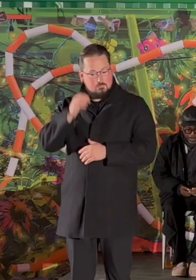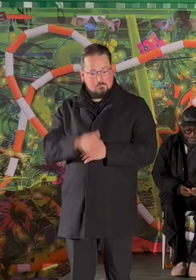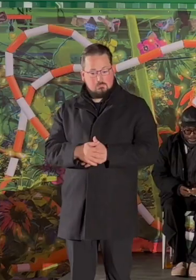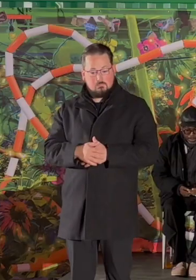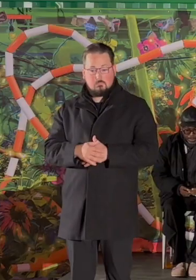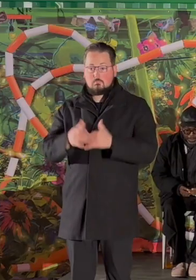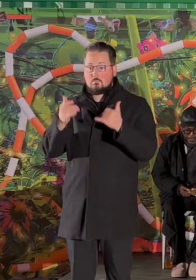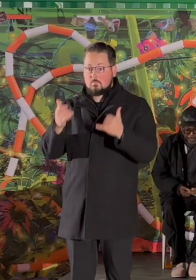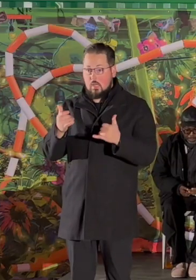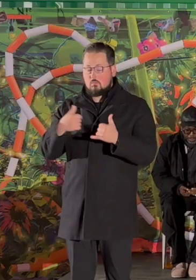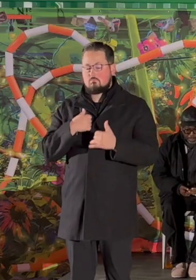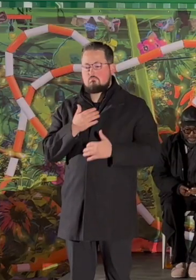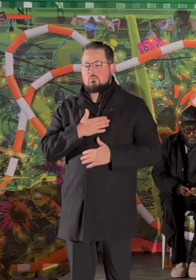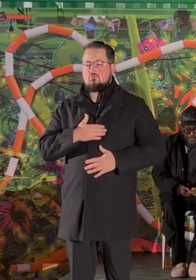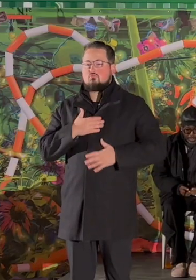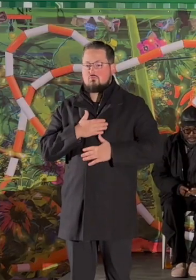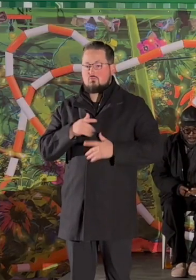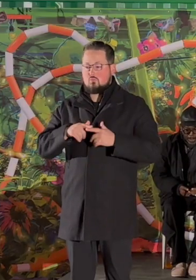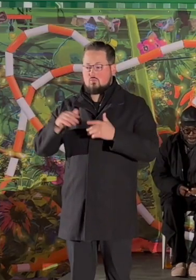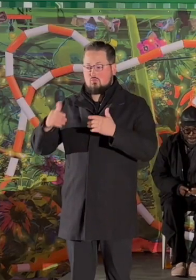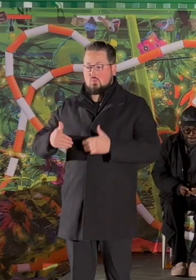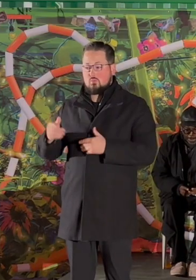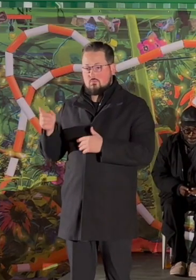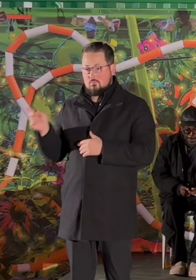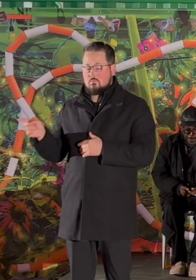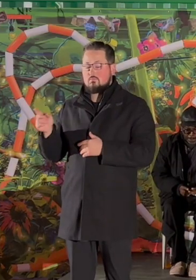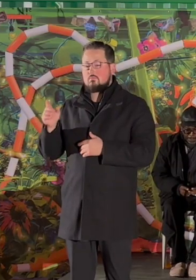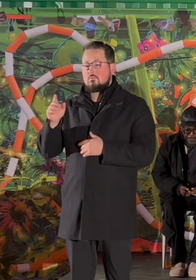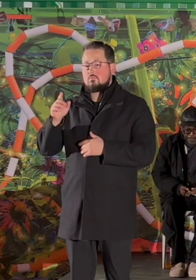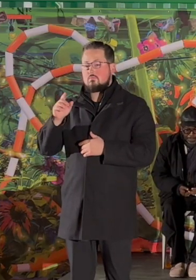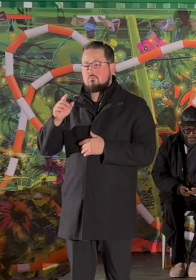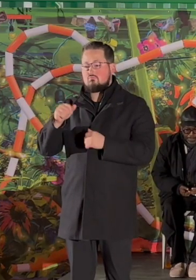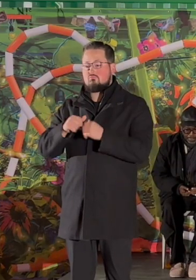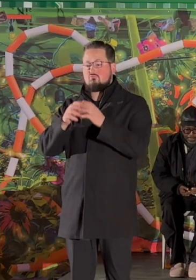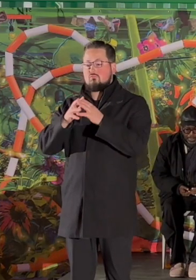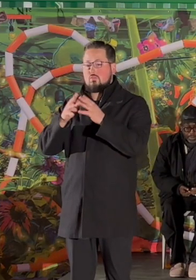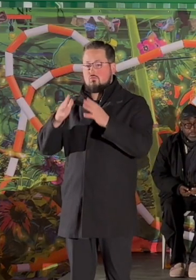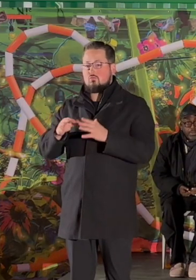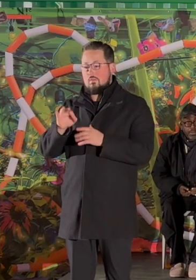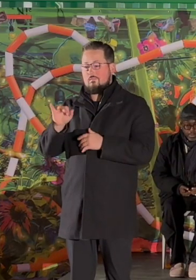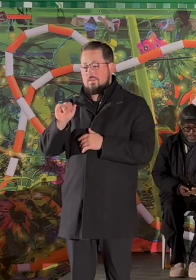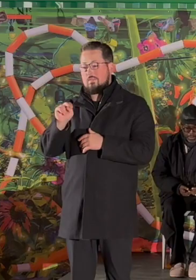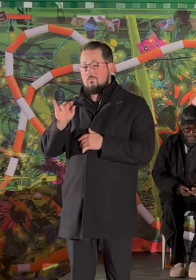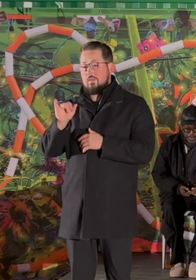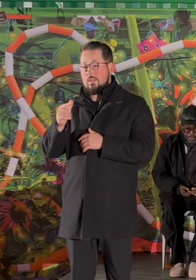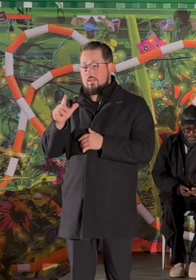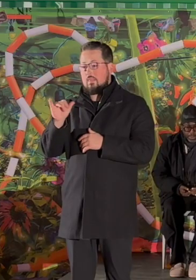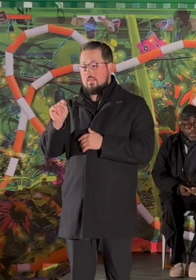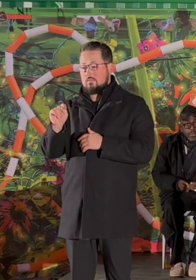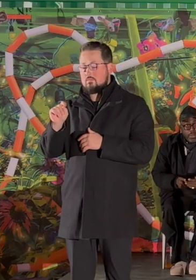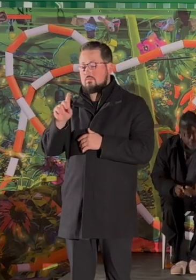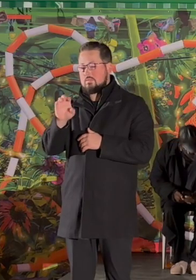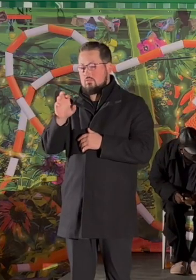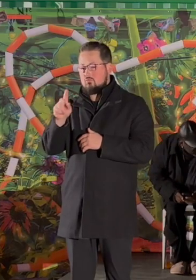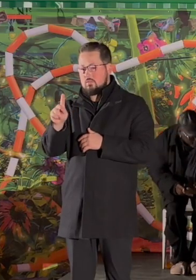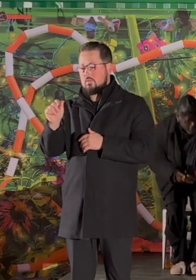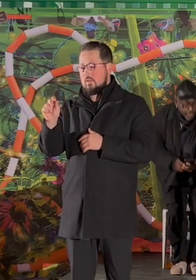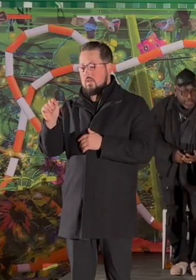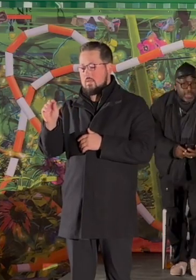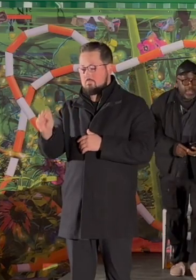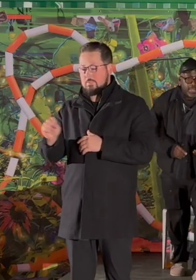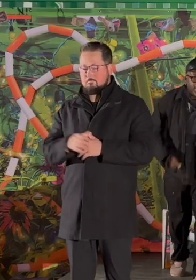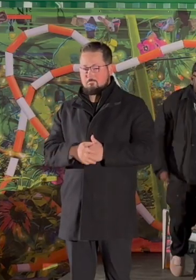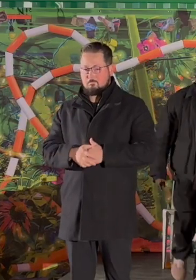And now it is my pleasure to introduce the curator of Inviting Light, Derek Adams.